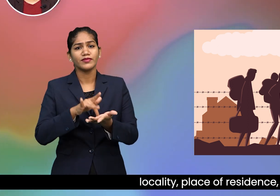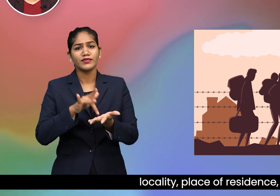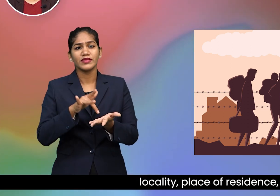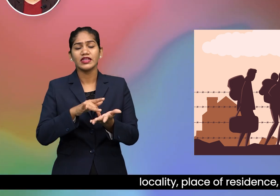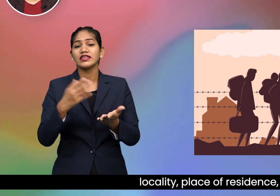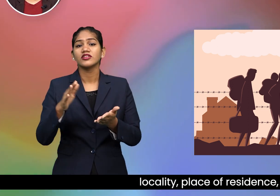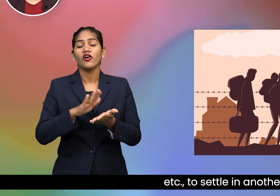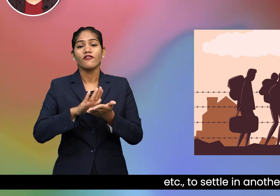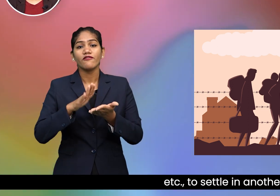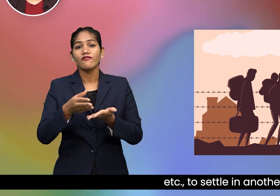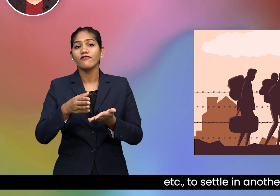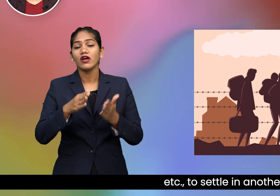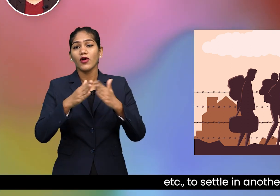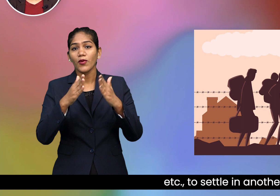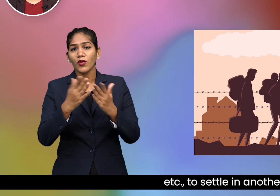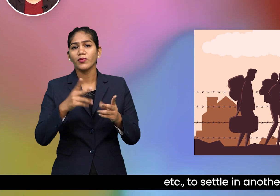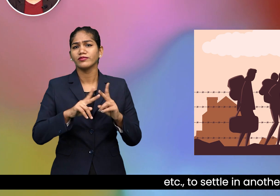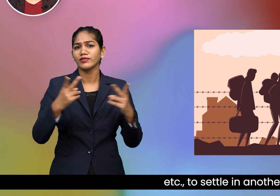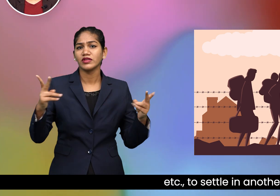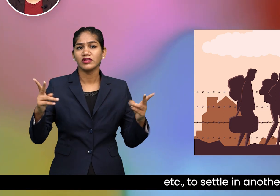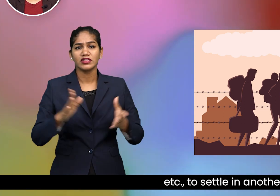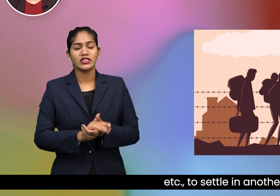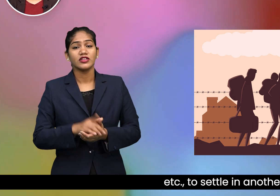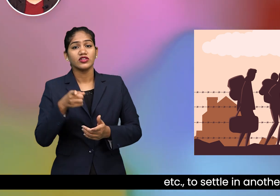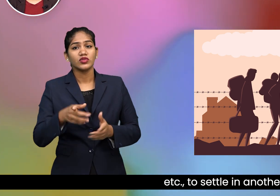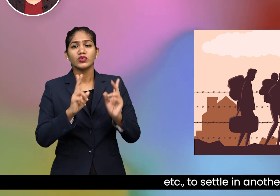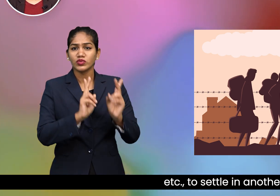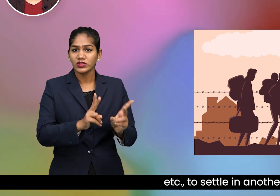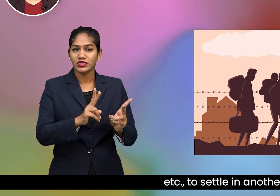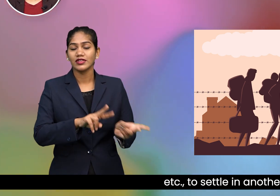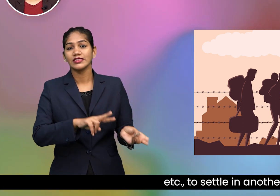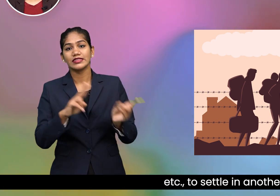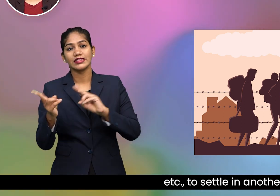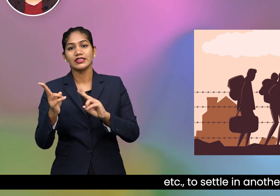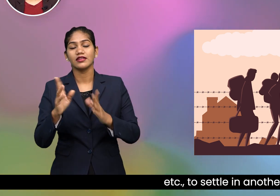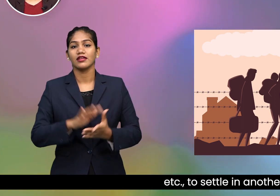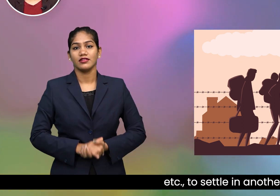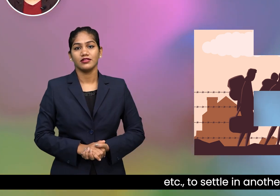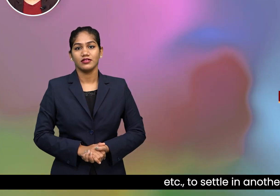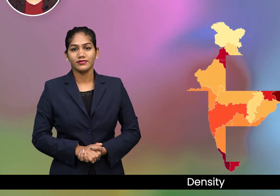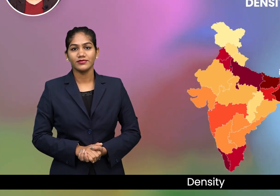of residence, etc. to settle in another.